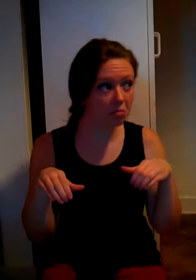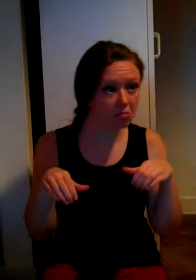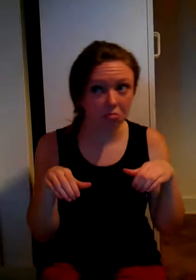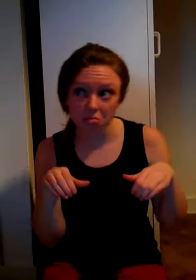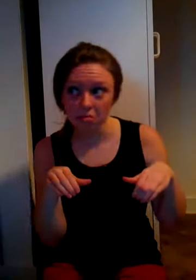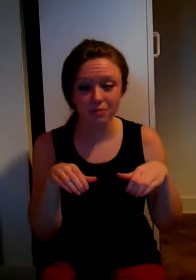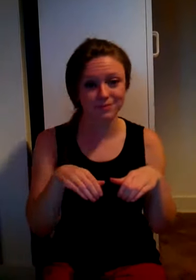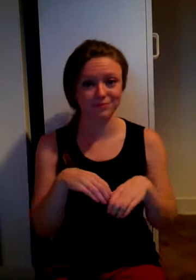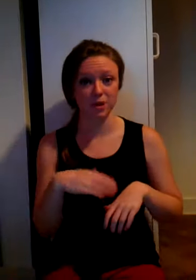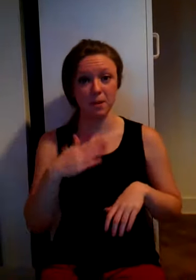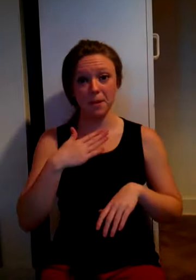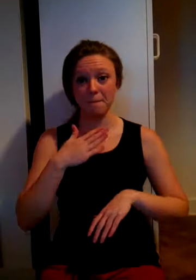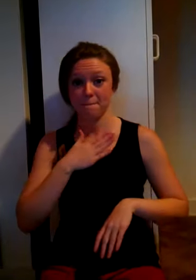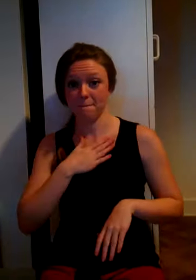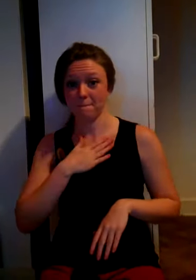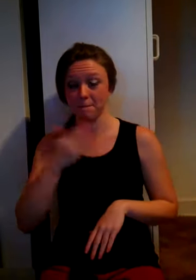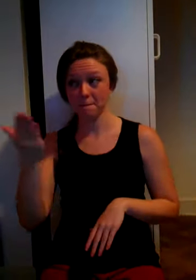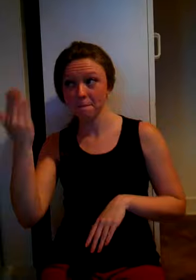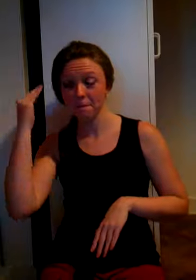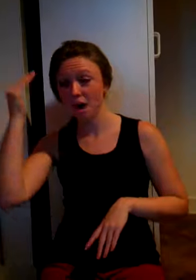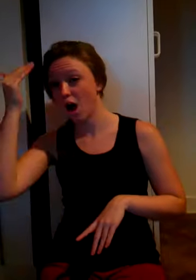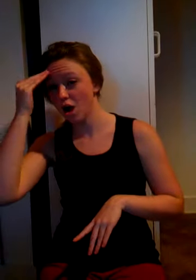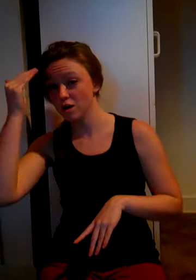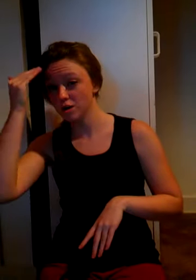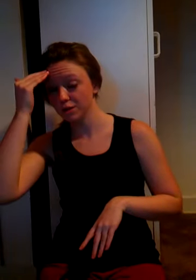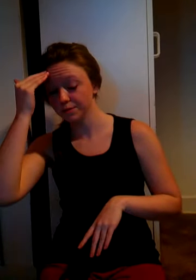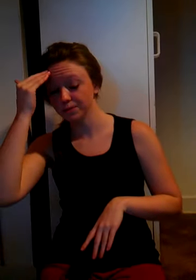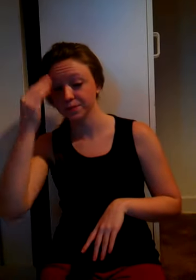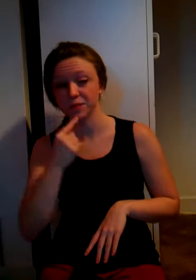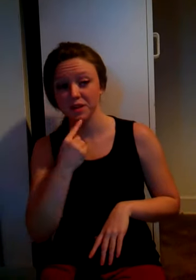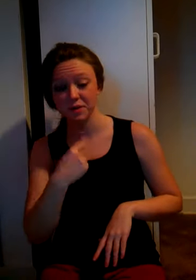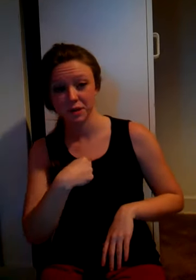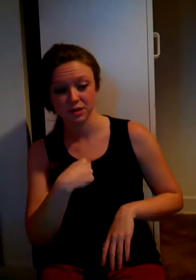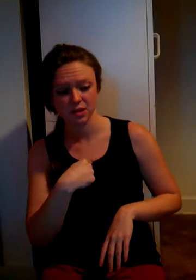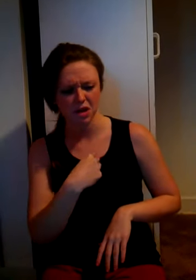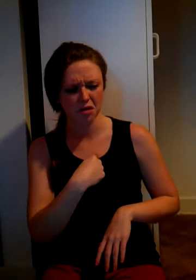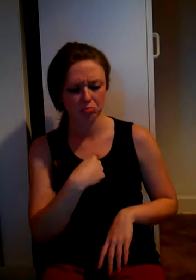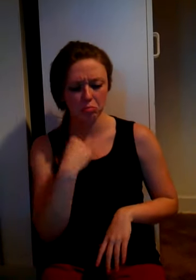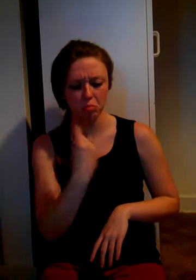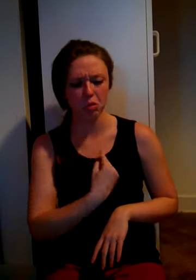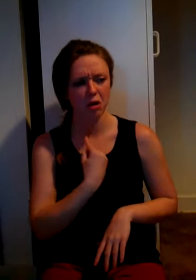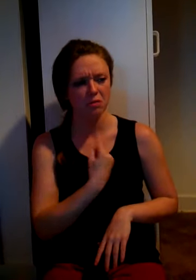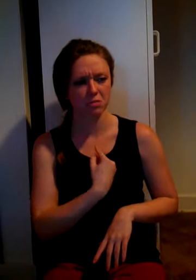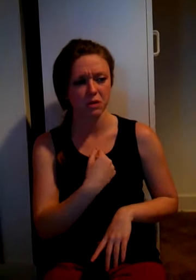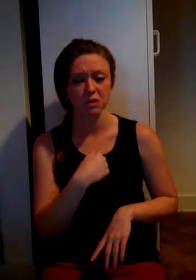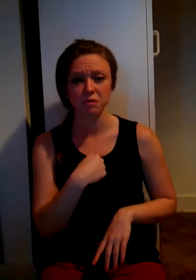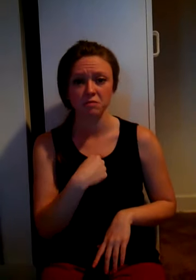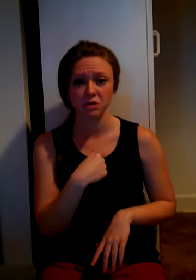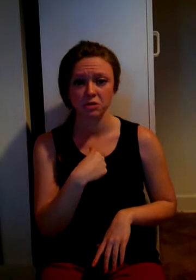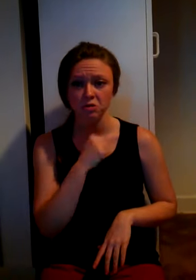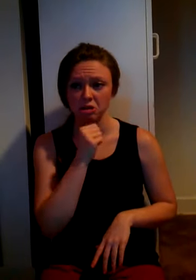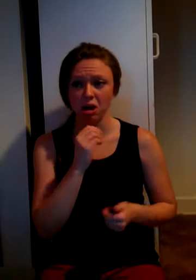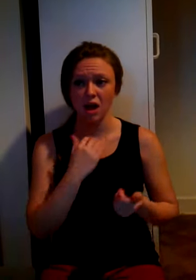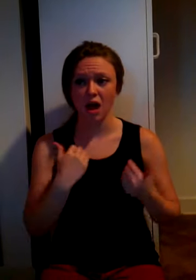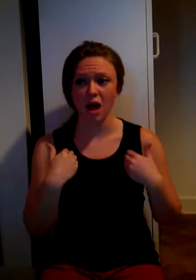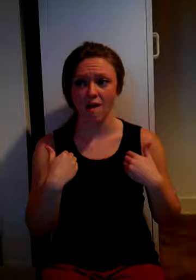tells me that when I'm lonely, I kind of feel by myself. I'd like to have someone with